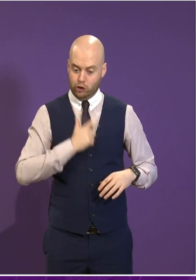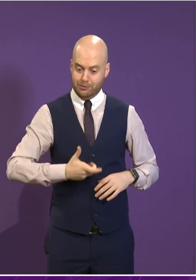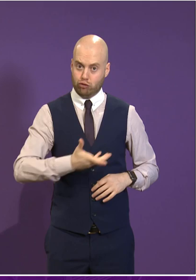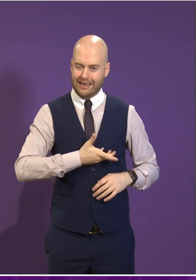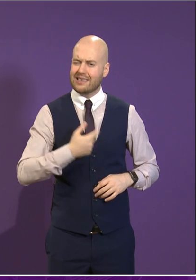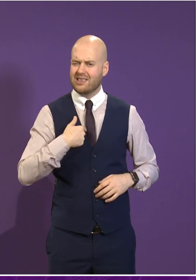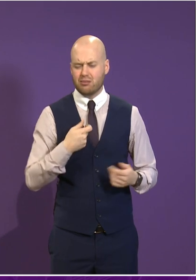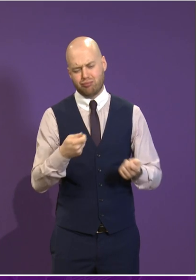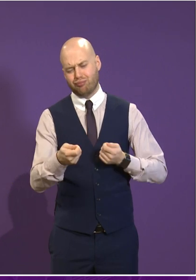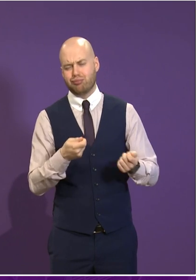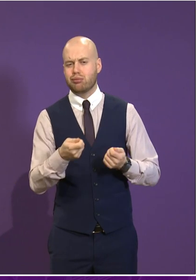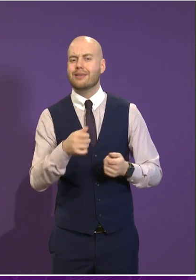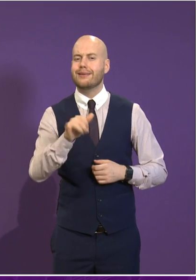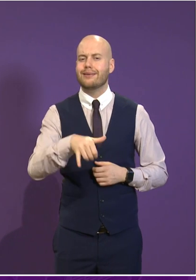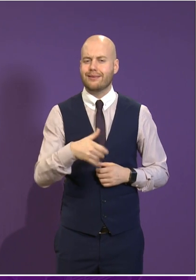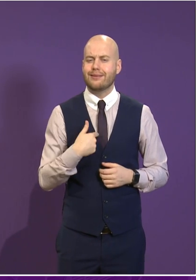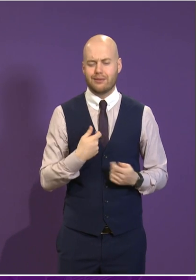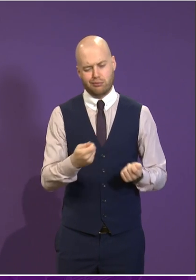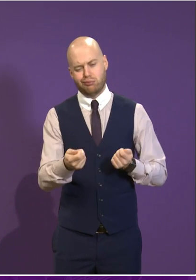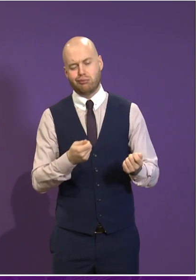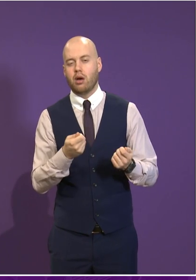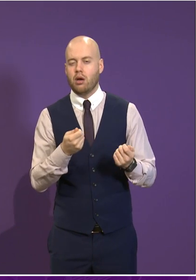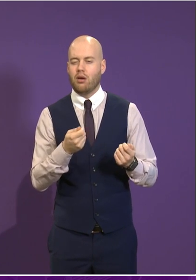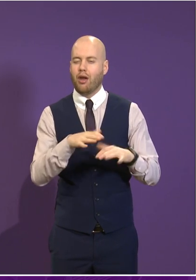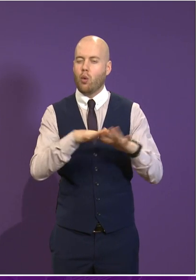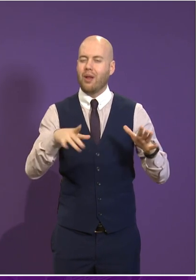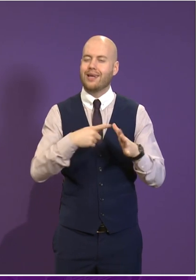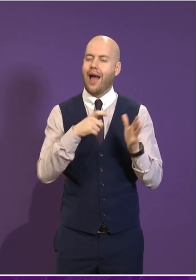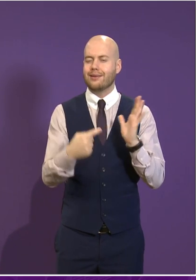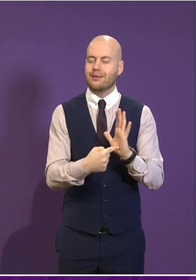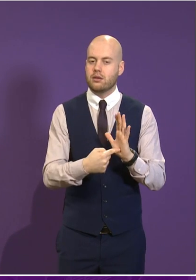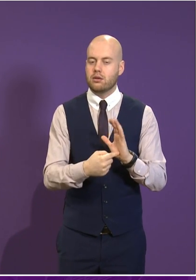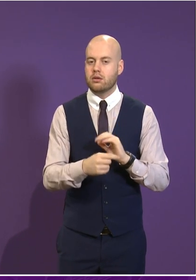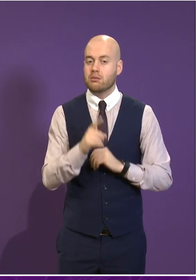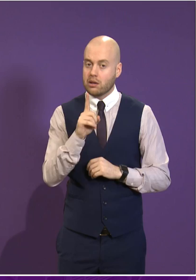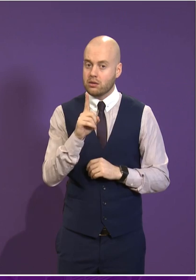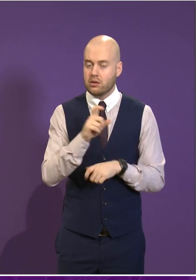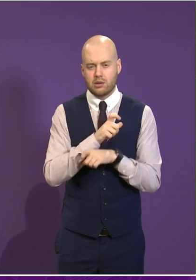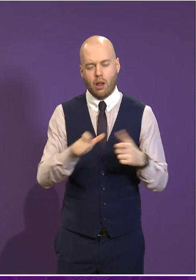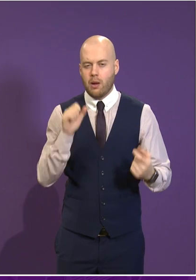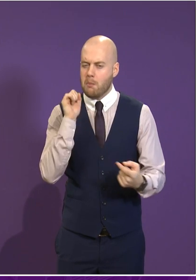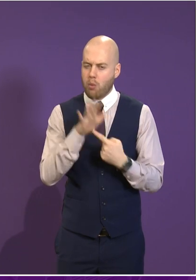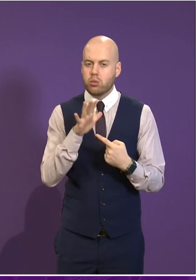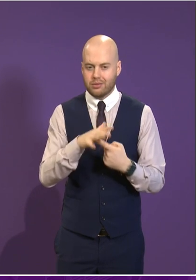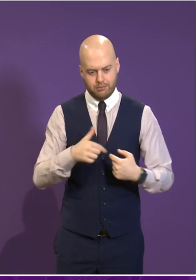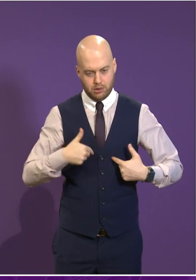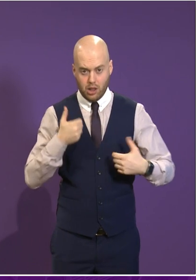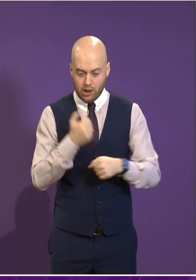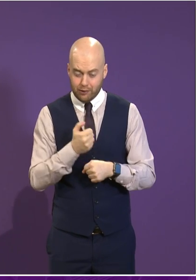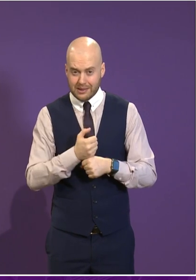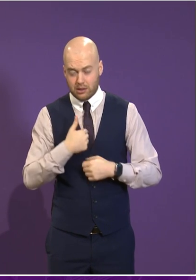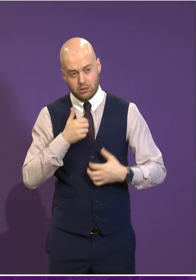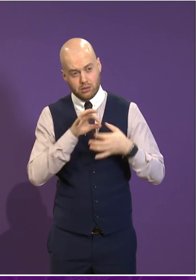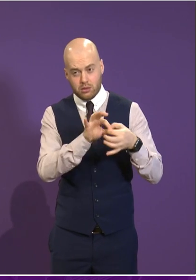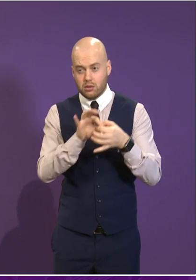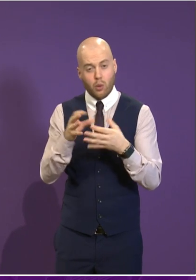for non-compliance with the Equality Act, I think it's important that as government, in our work with our partners, that